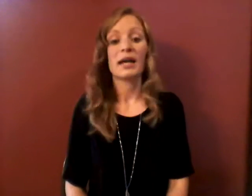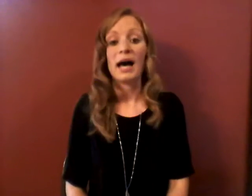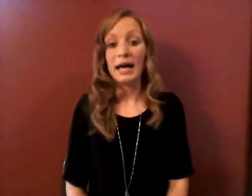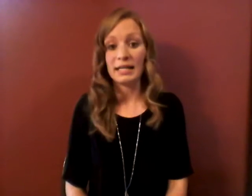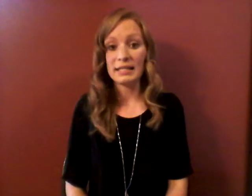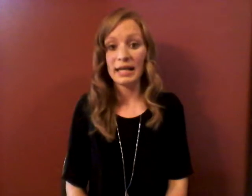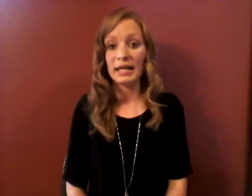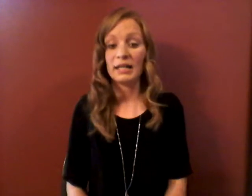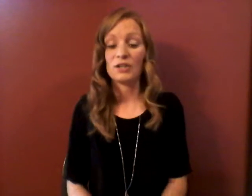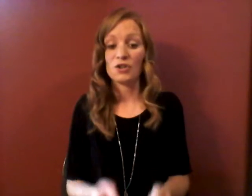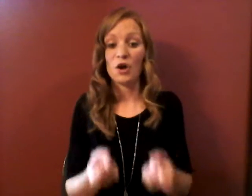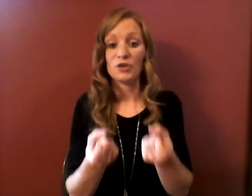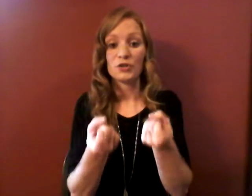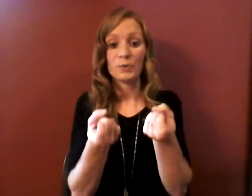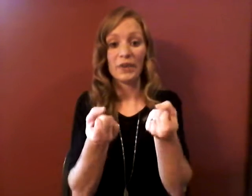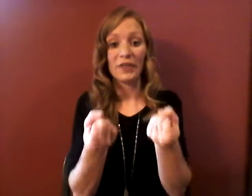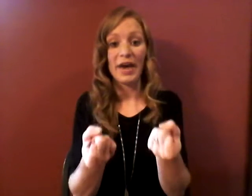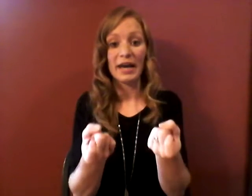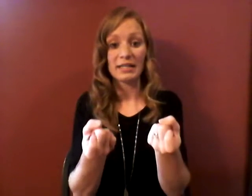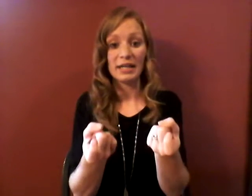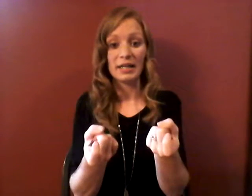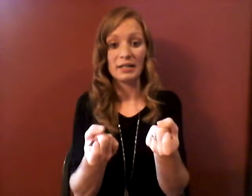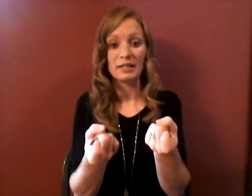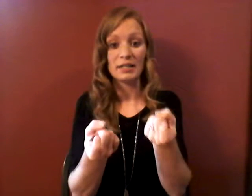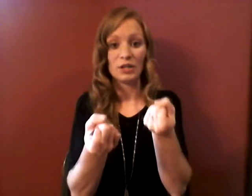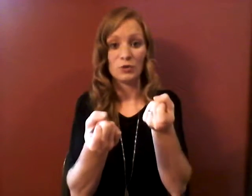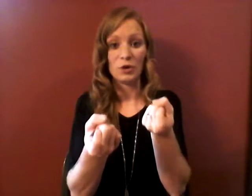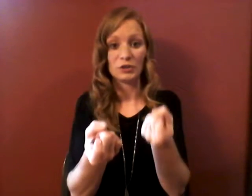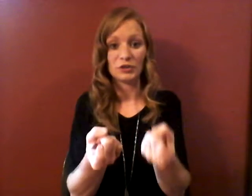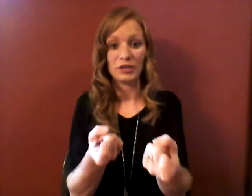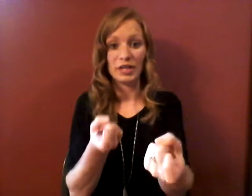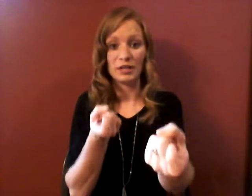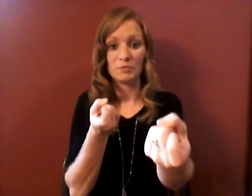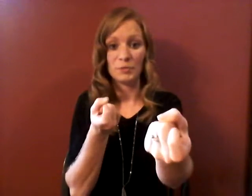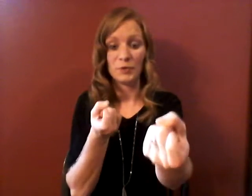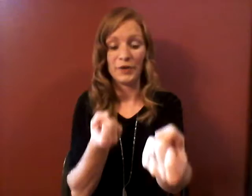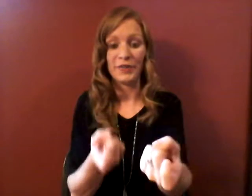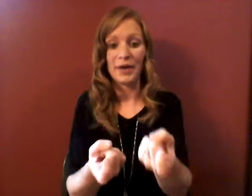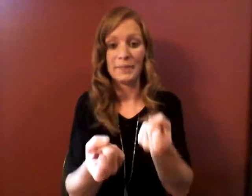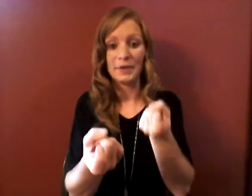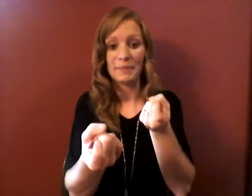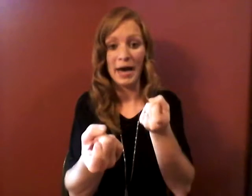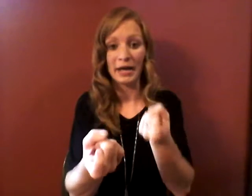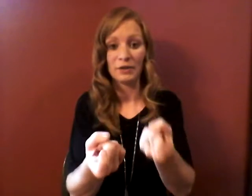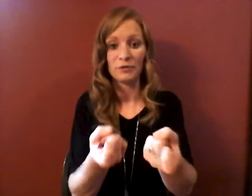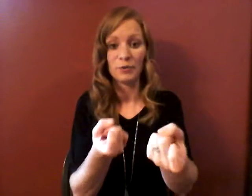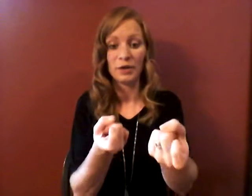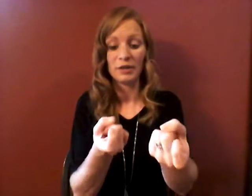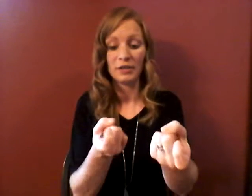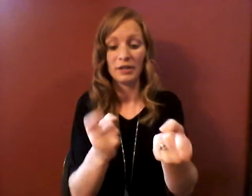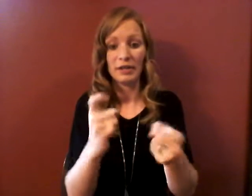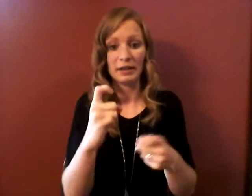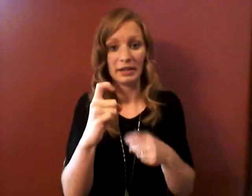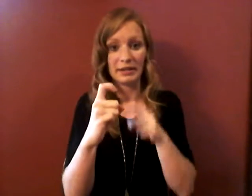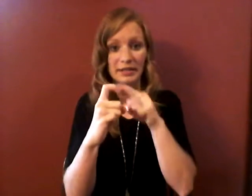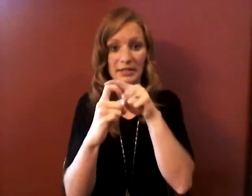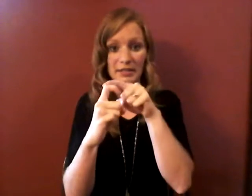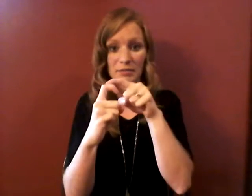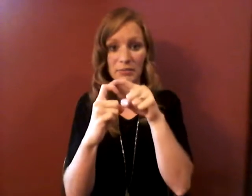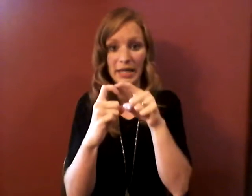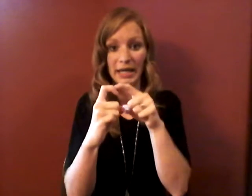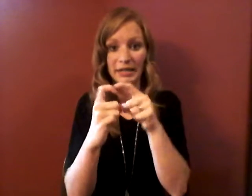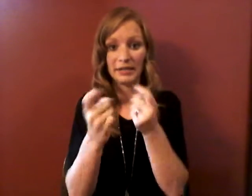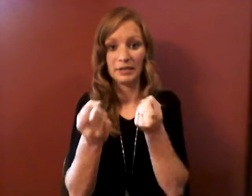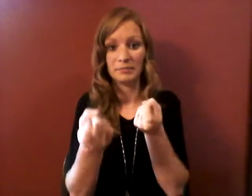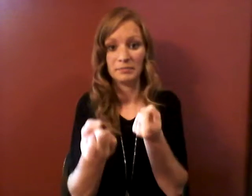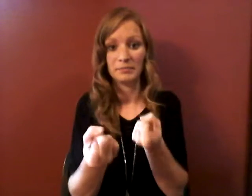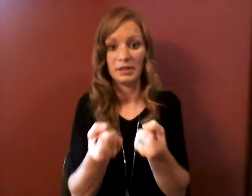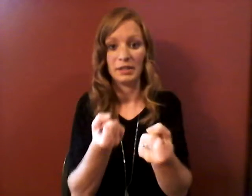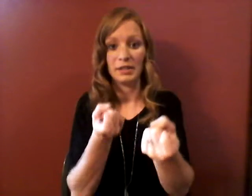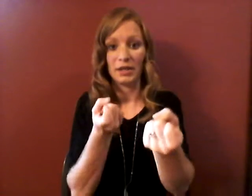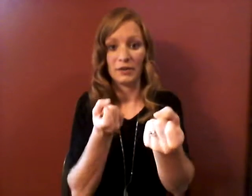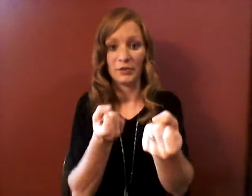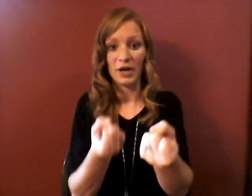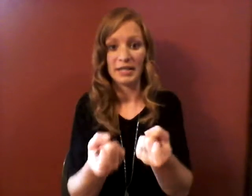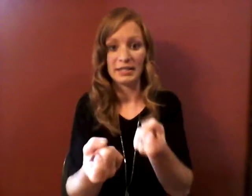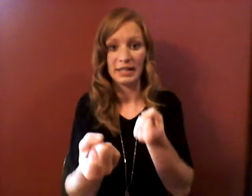Ice skating is also with the X hands, and you alternate, moving them back and forth. Like this is the blade of your ice